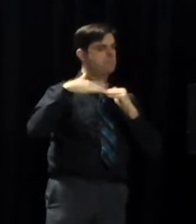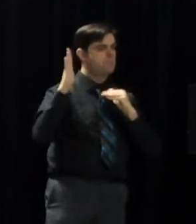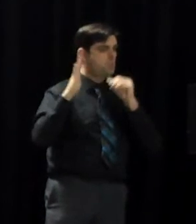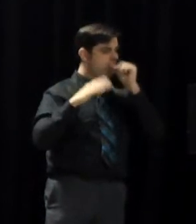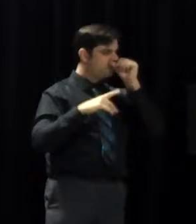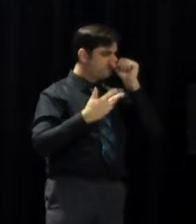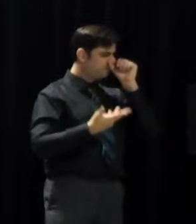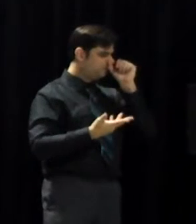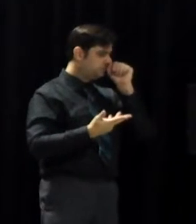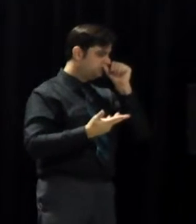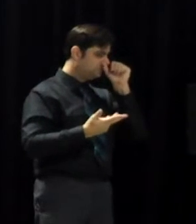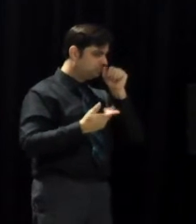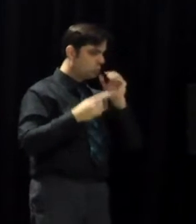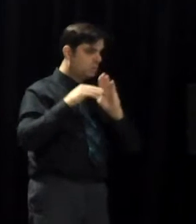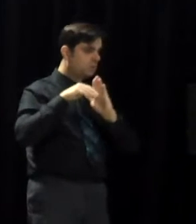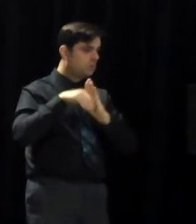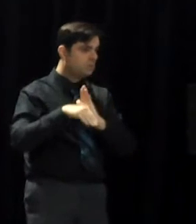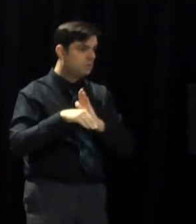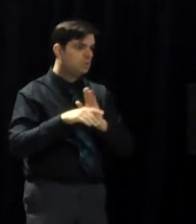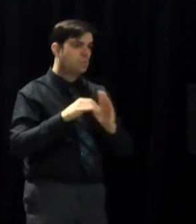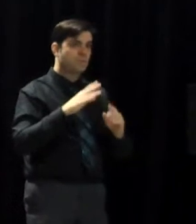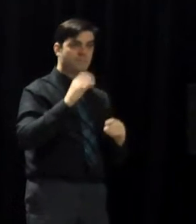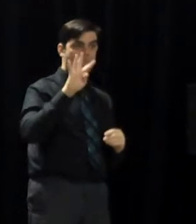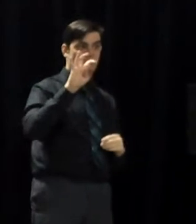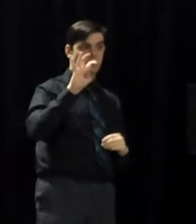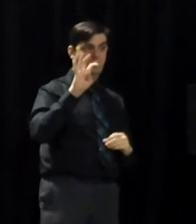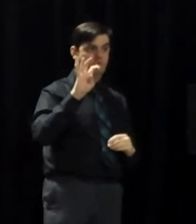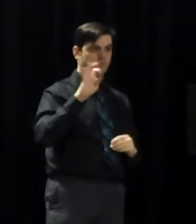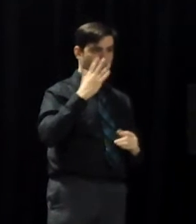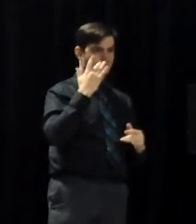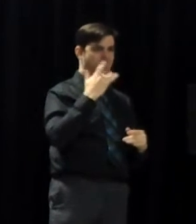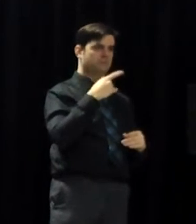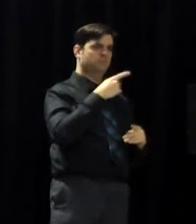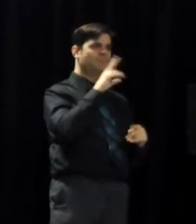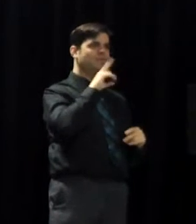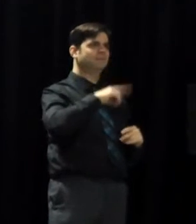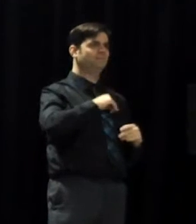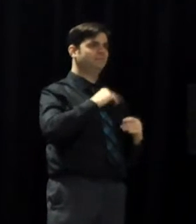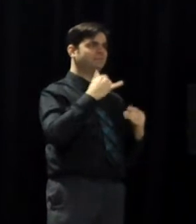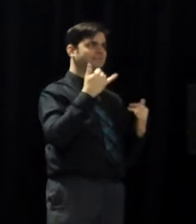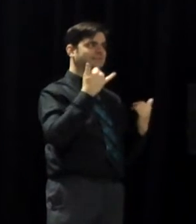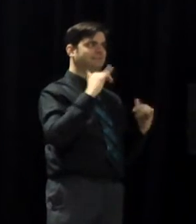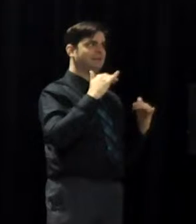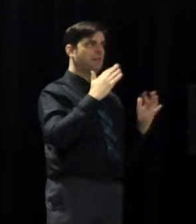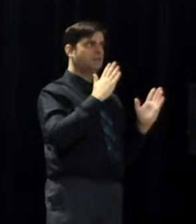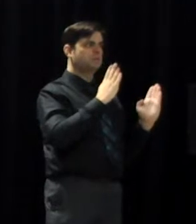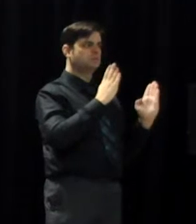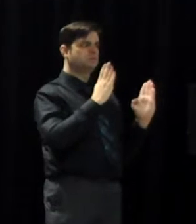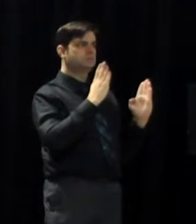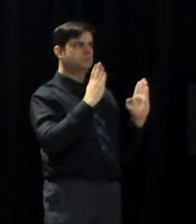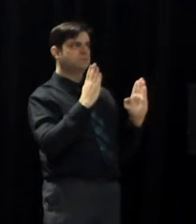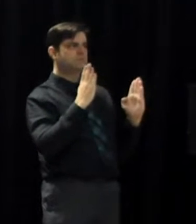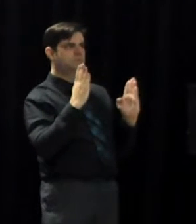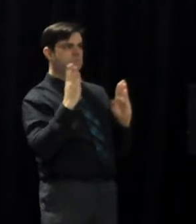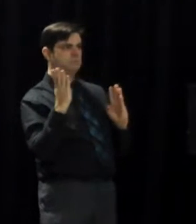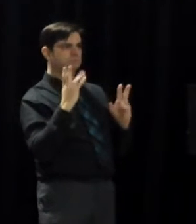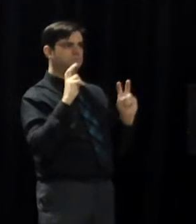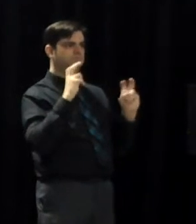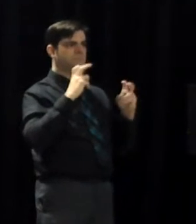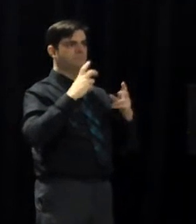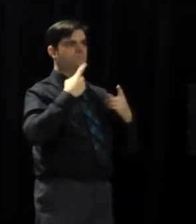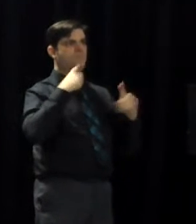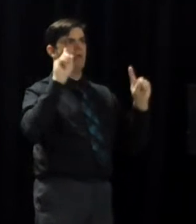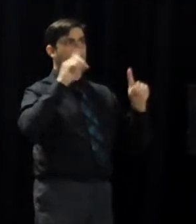closer to 400 after Thanksgiving? We're going to find out. So that's a lot of